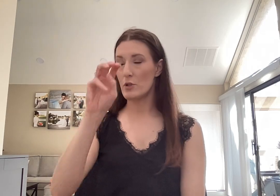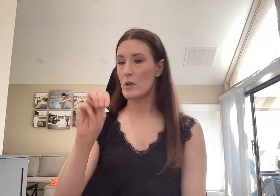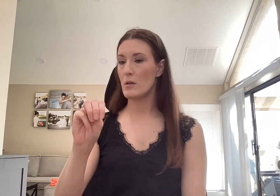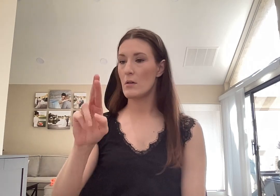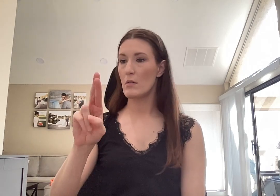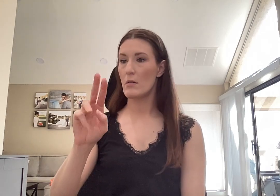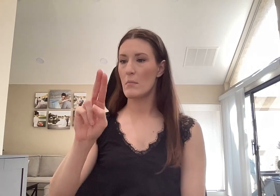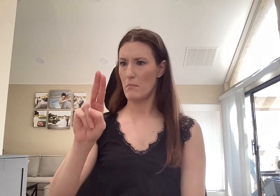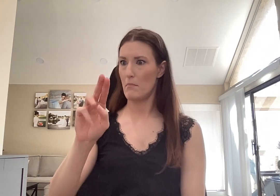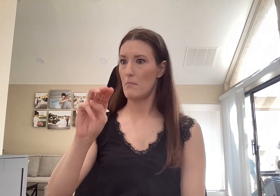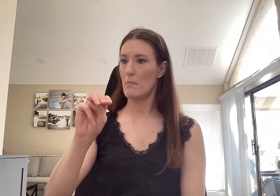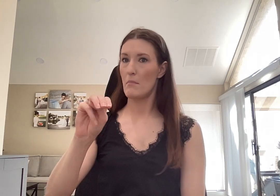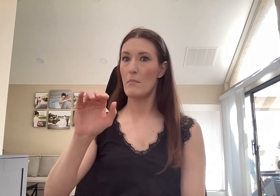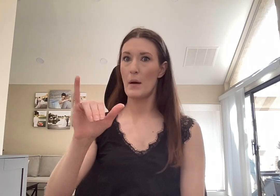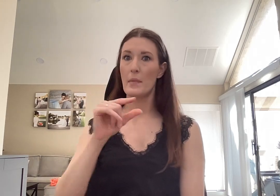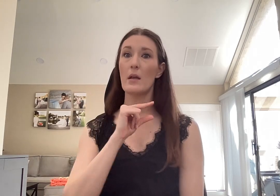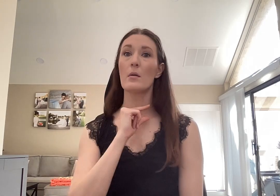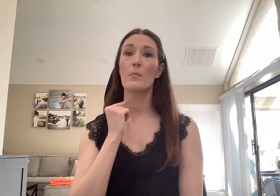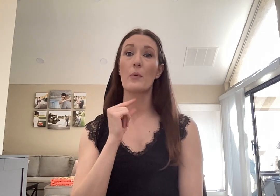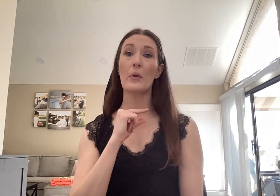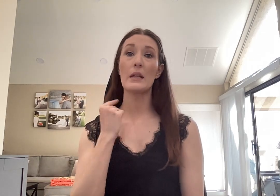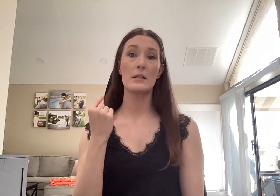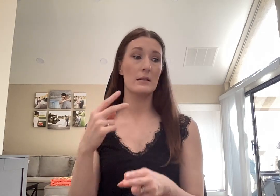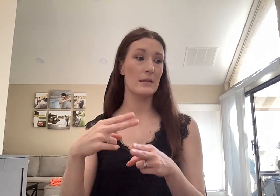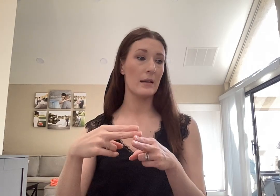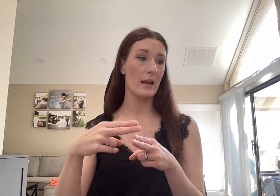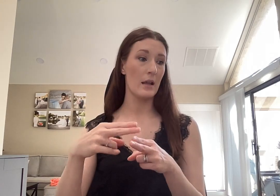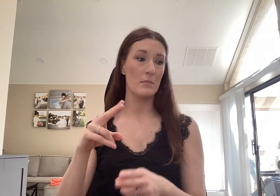Egyptian mummy priest named